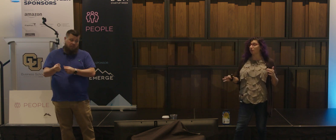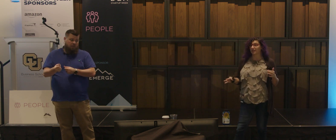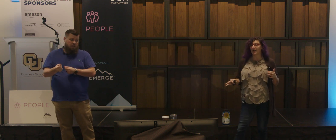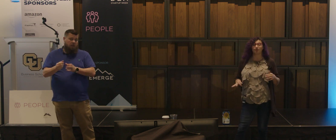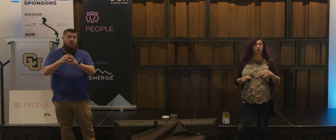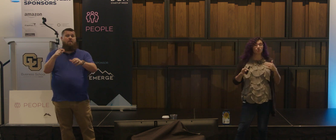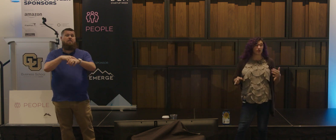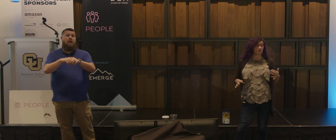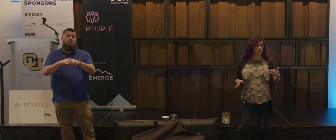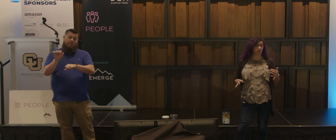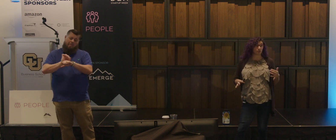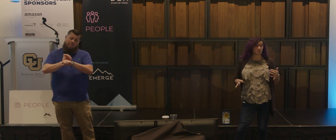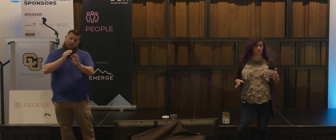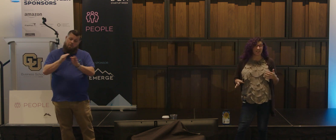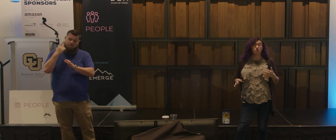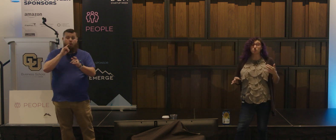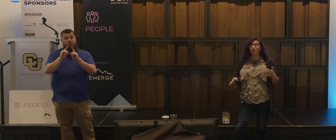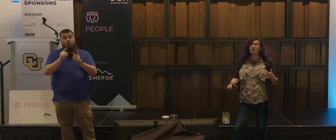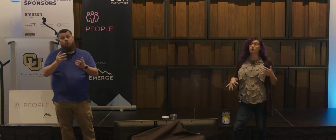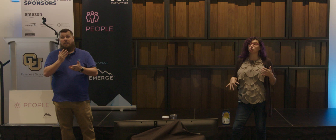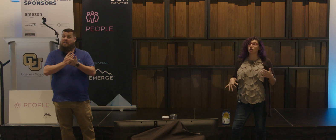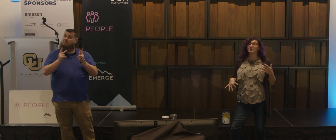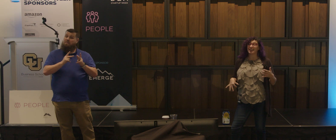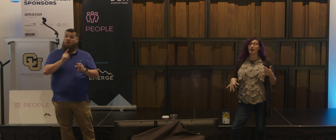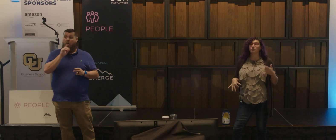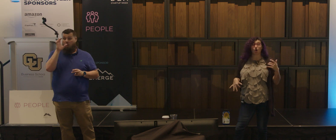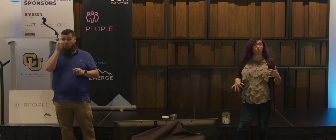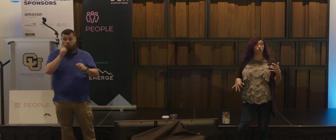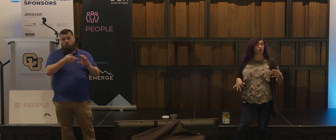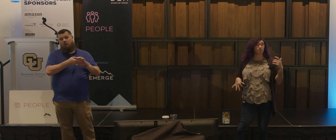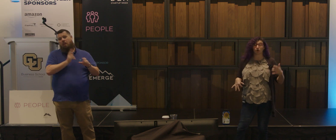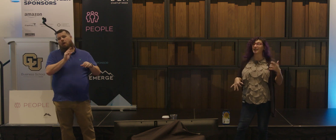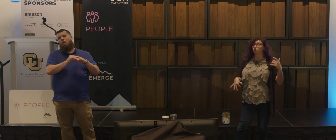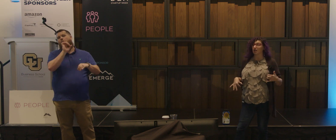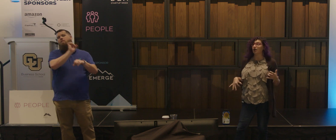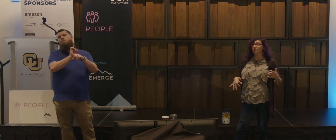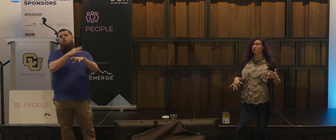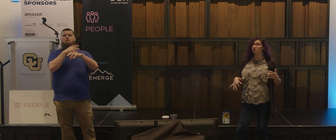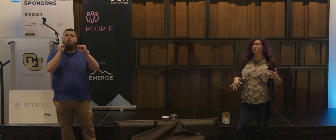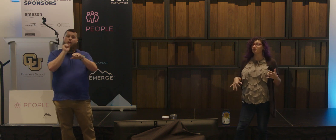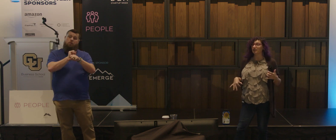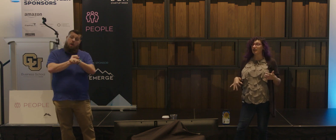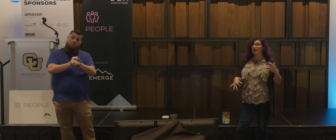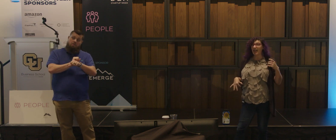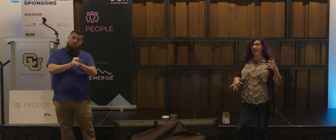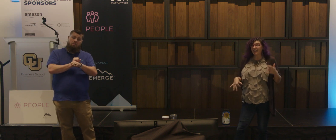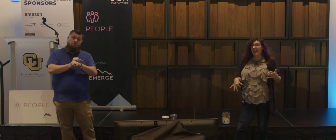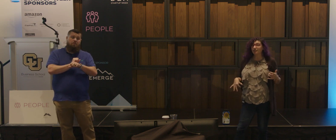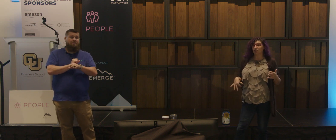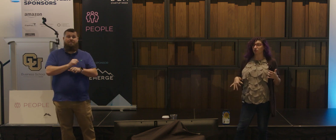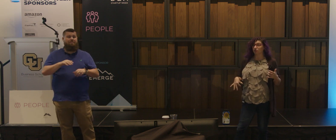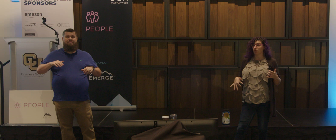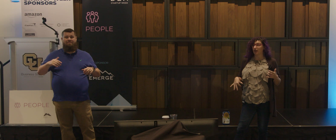boatload of time prepping for interviews. Some people are looking to get out of an overworked, burned out job, and